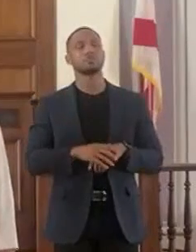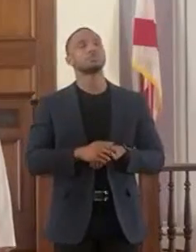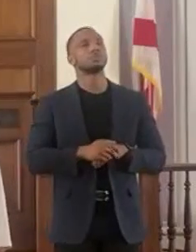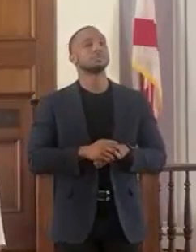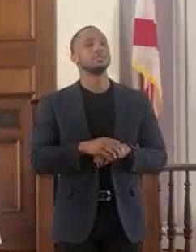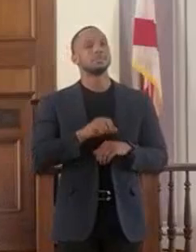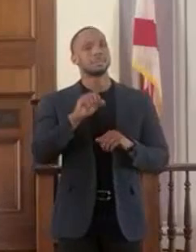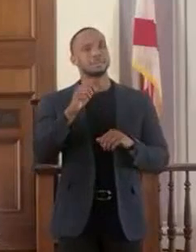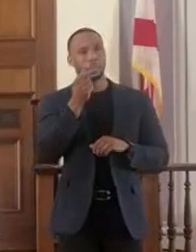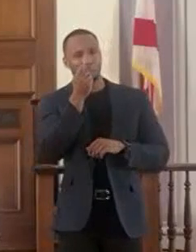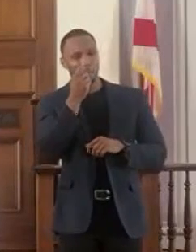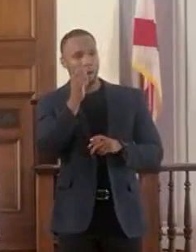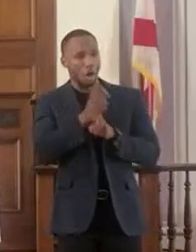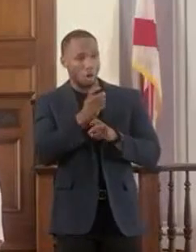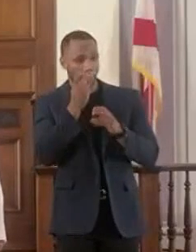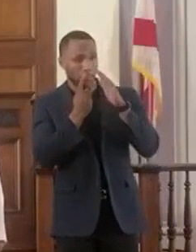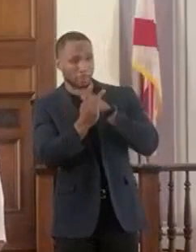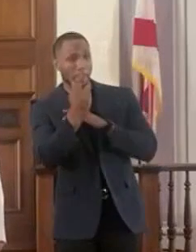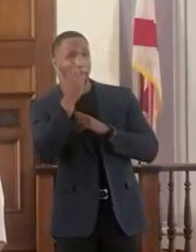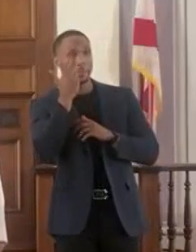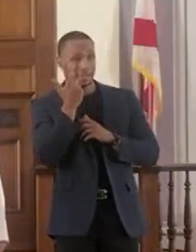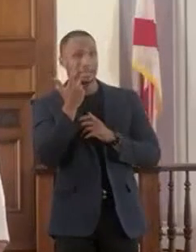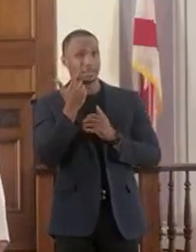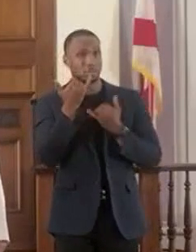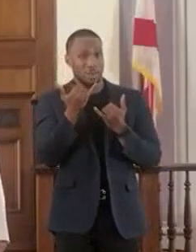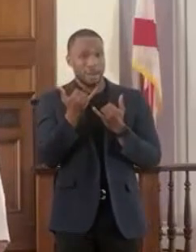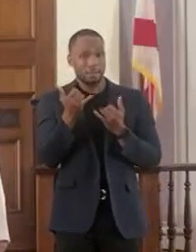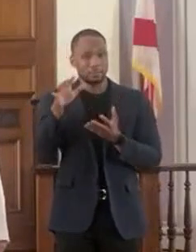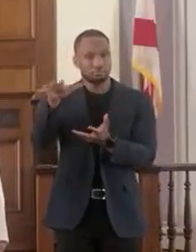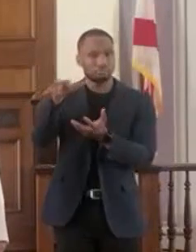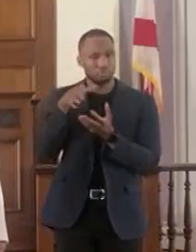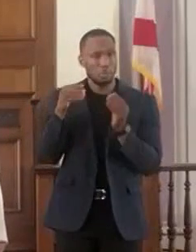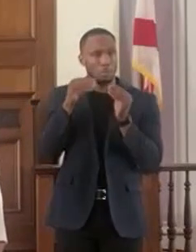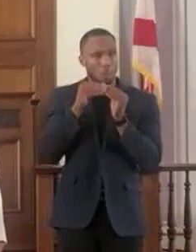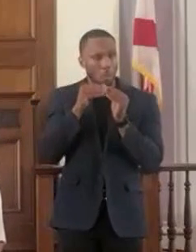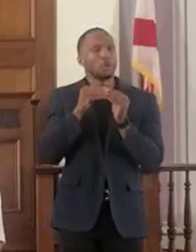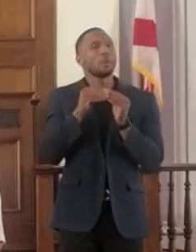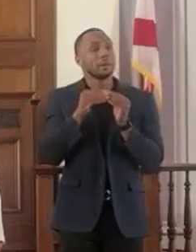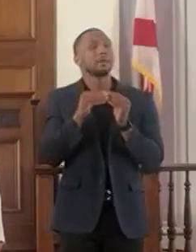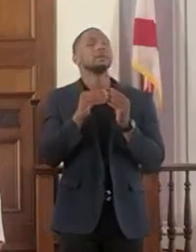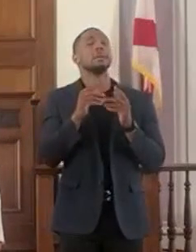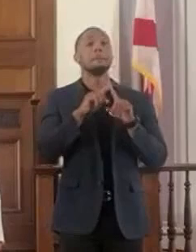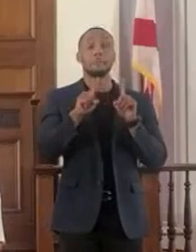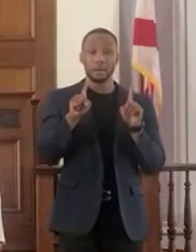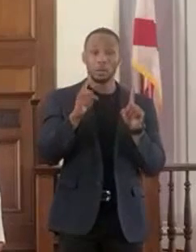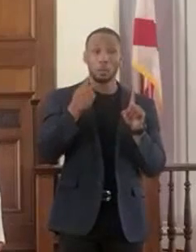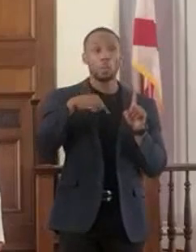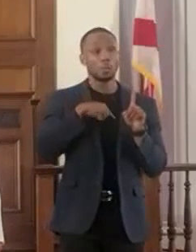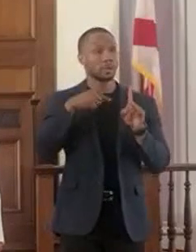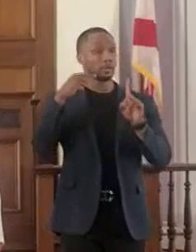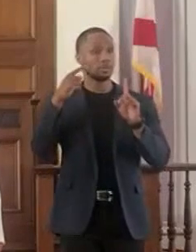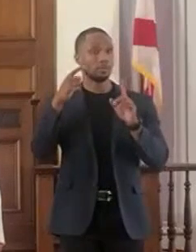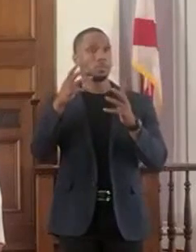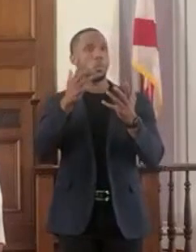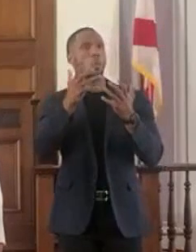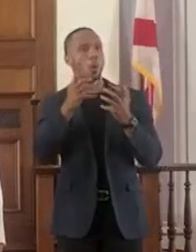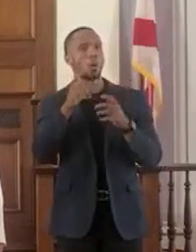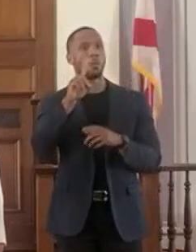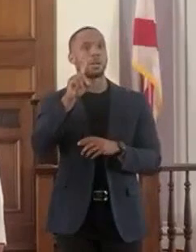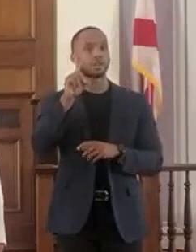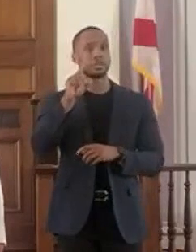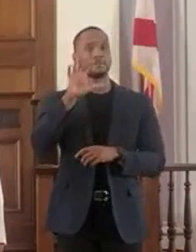it's a little difficult to estimate because our supplies is increasing. So I would just say conservatively, we're striving for about